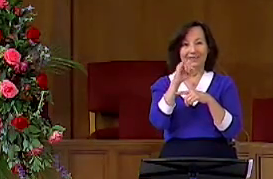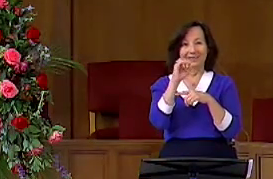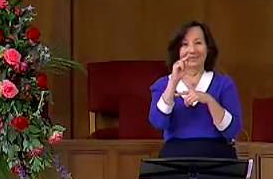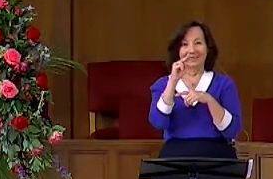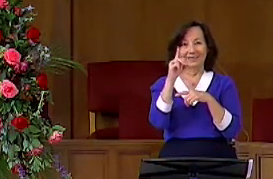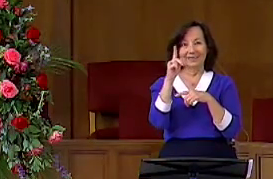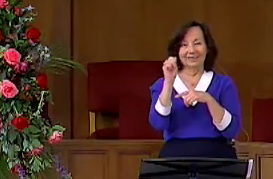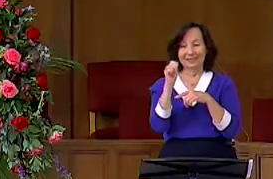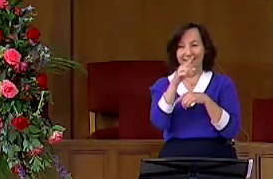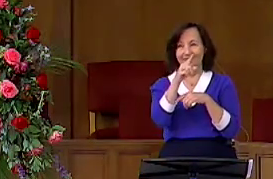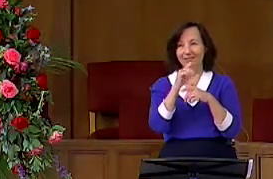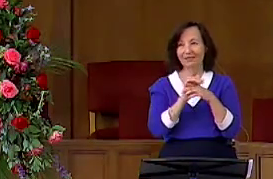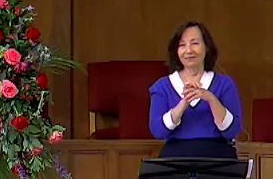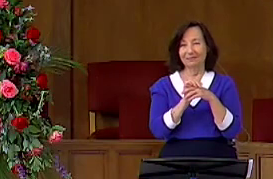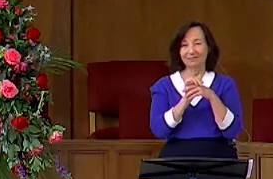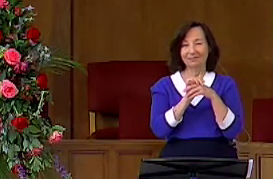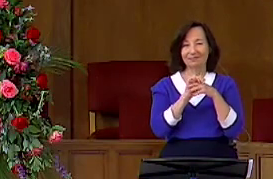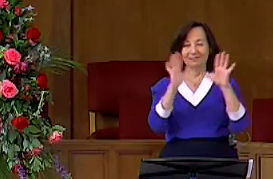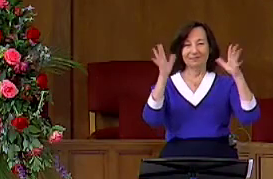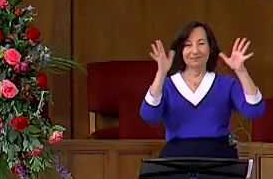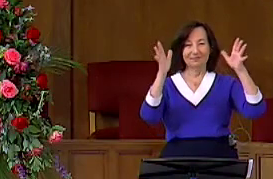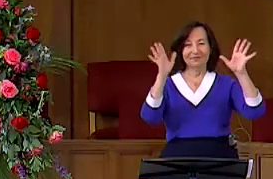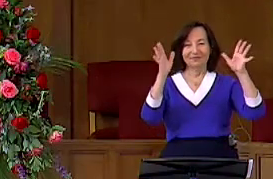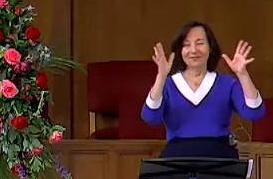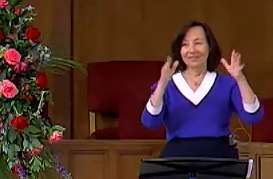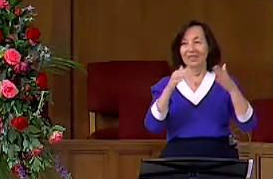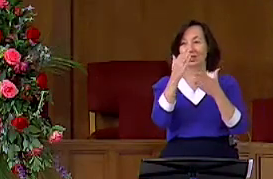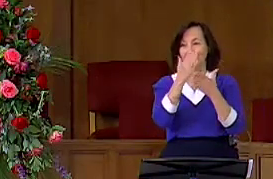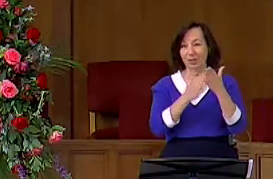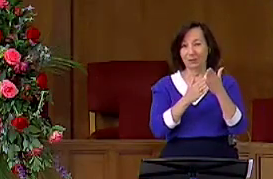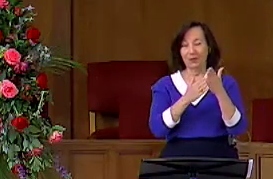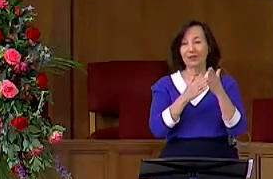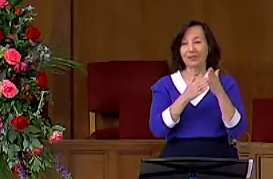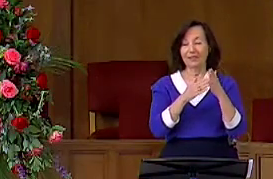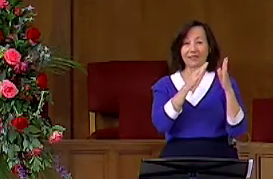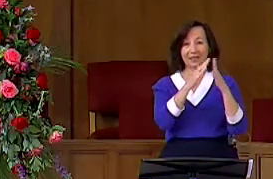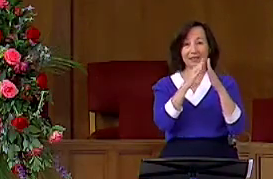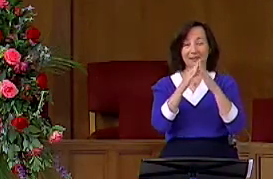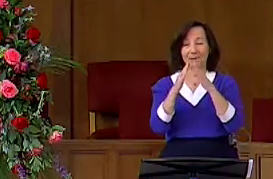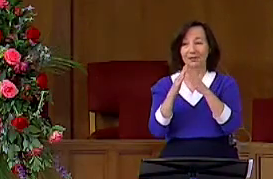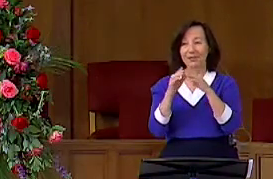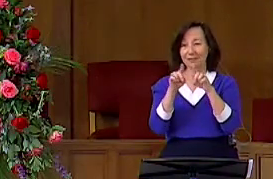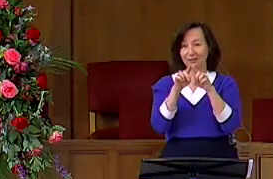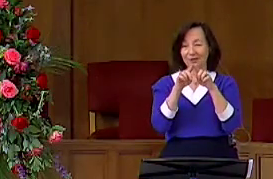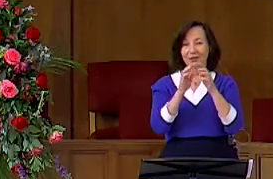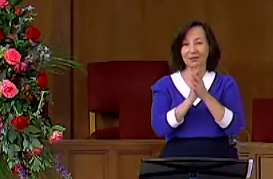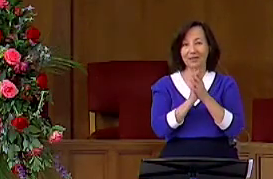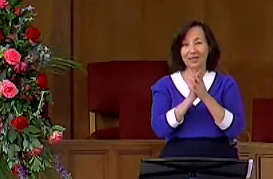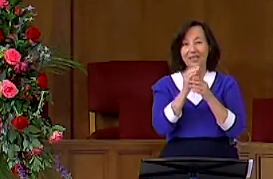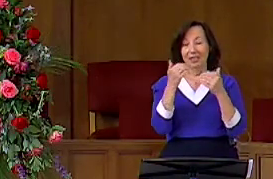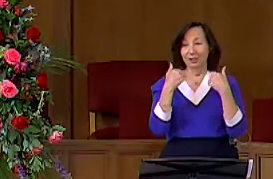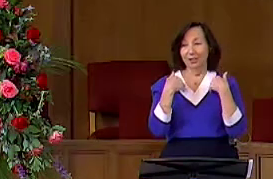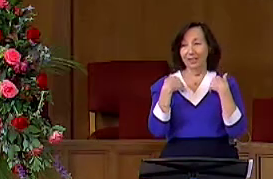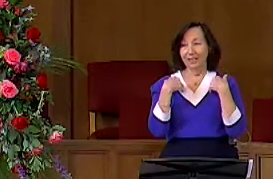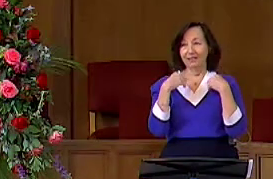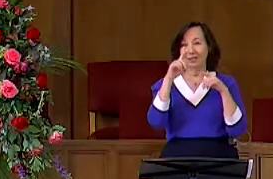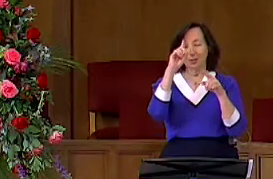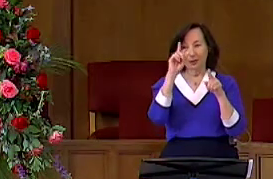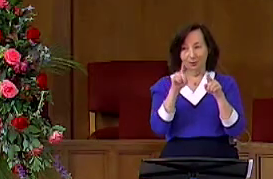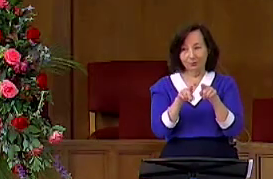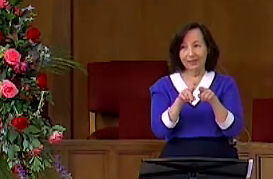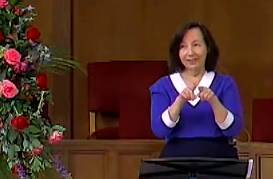Zickler. She's part of the library committee as well. and she has agreed